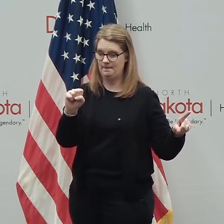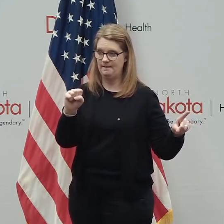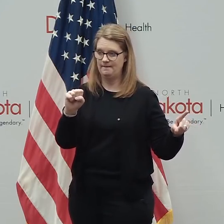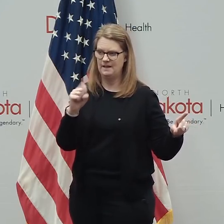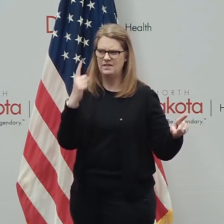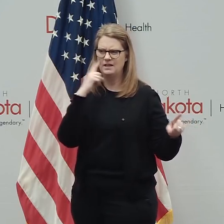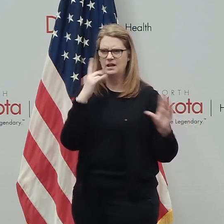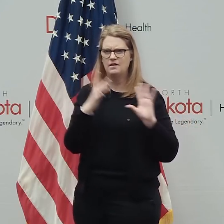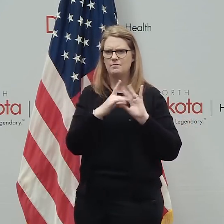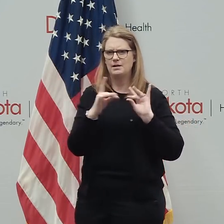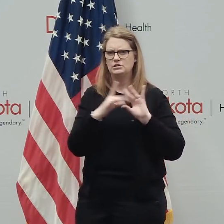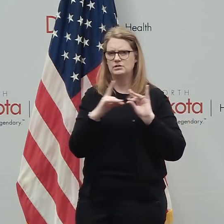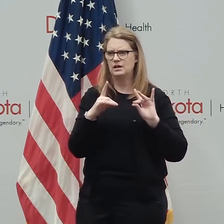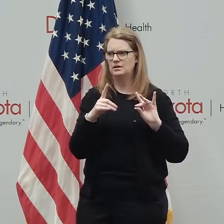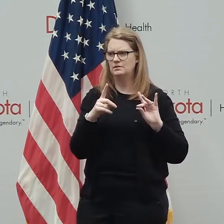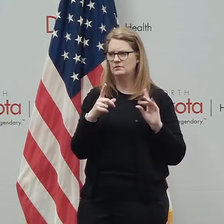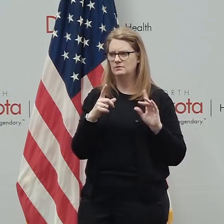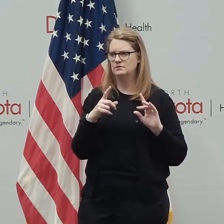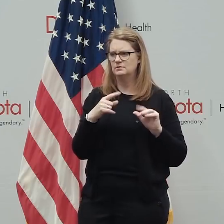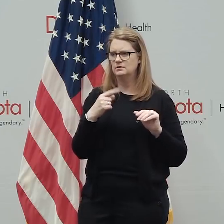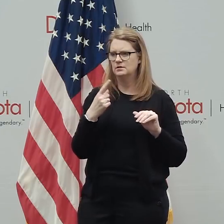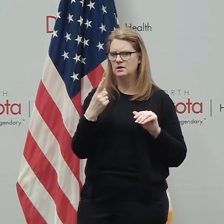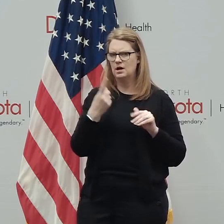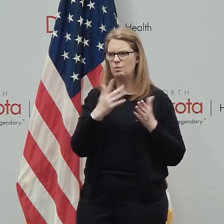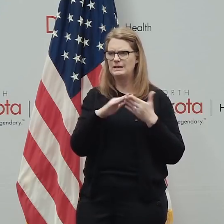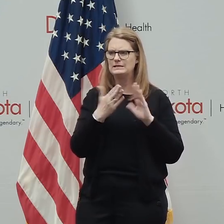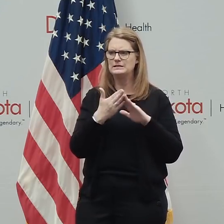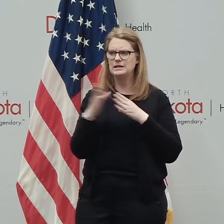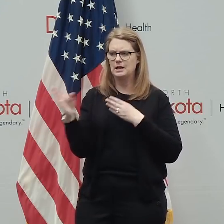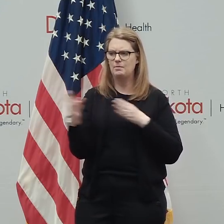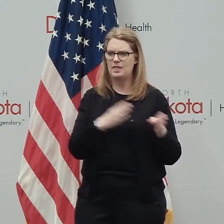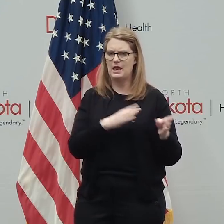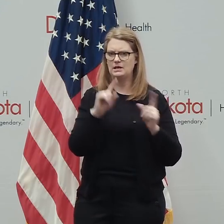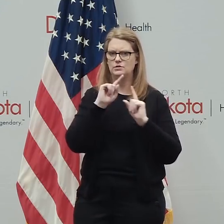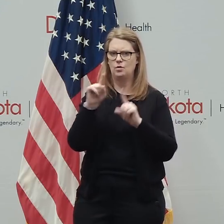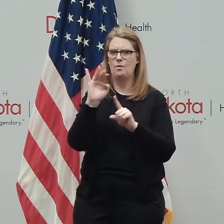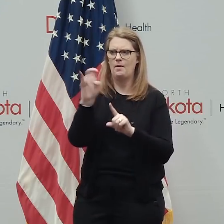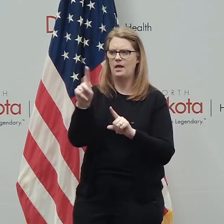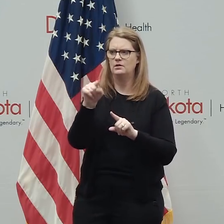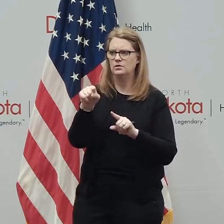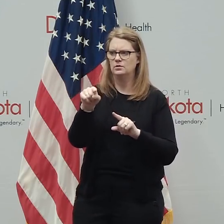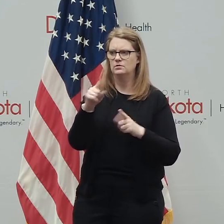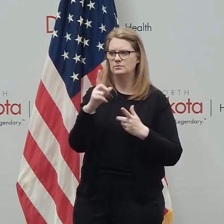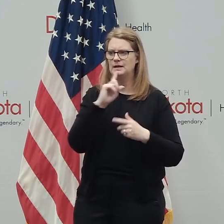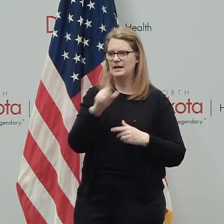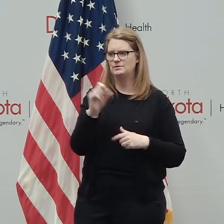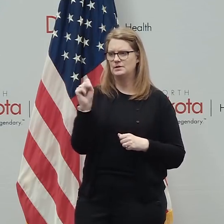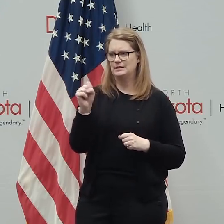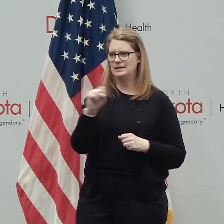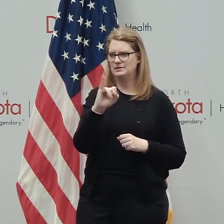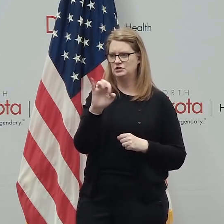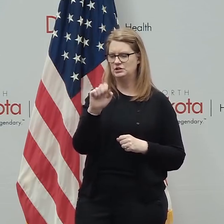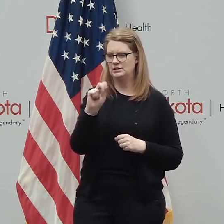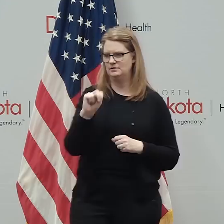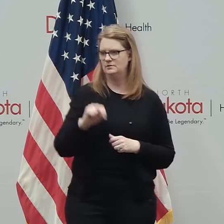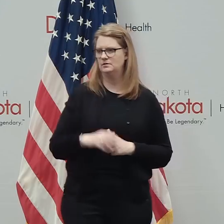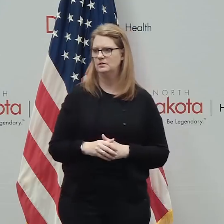may have mentioned that in one of the cities that we're planning on getting back to in my remarks earlier. But absolutely yes, Jean will be